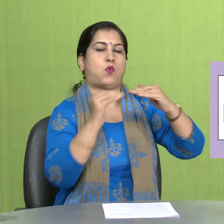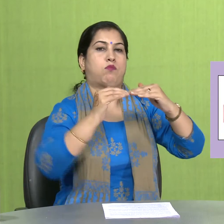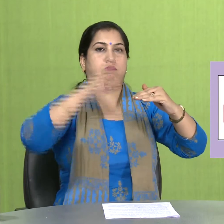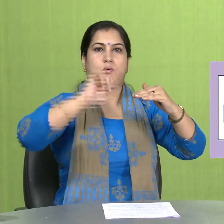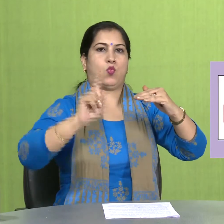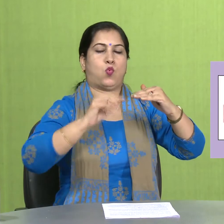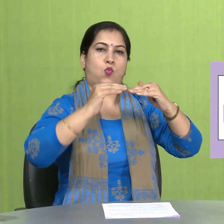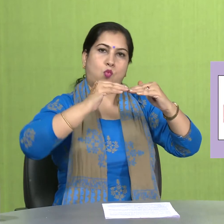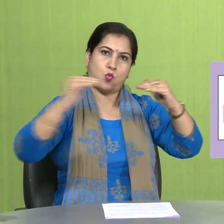Out of these,